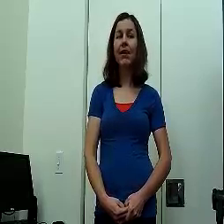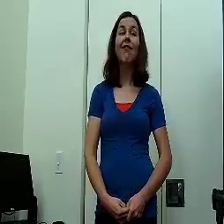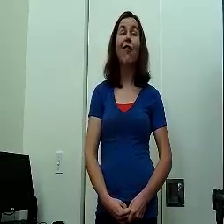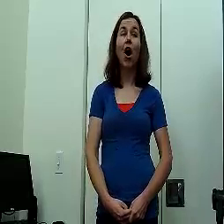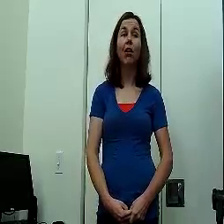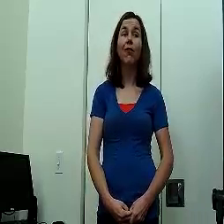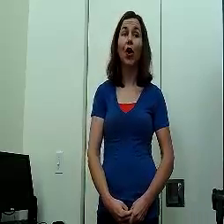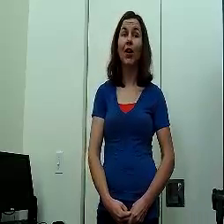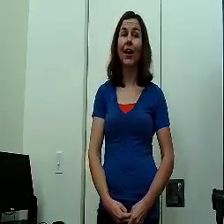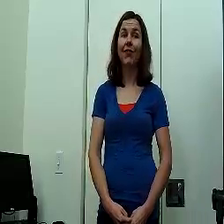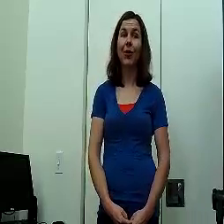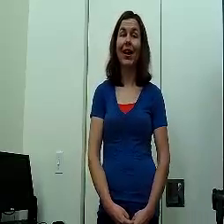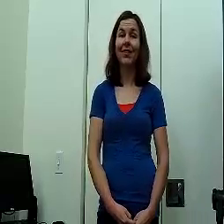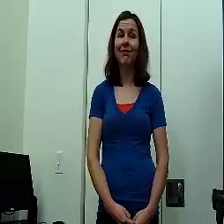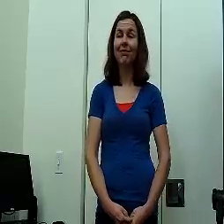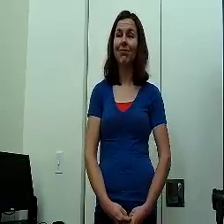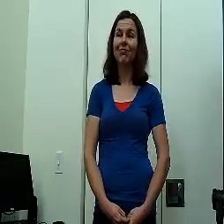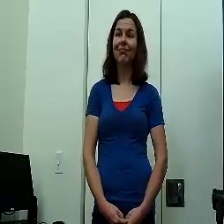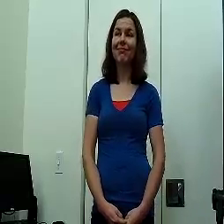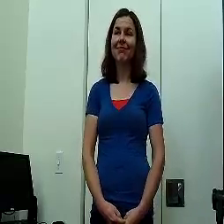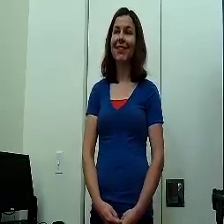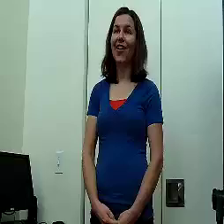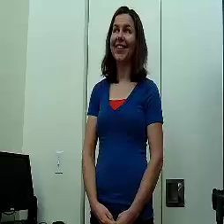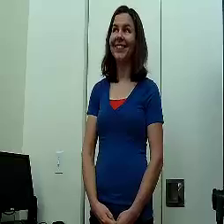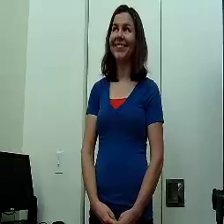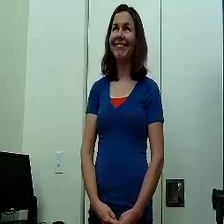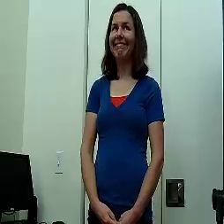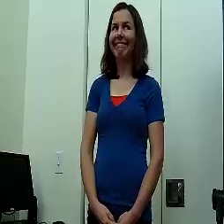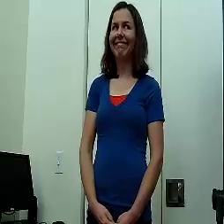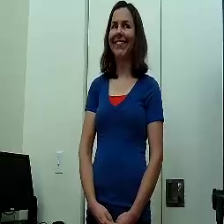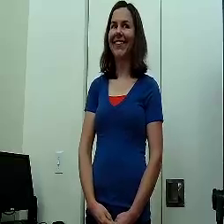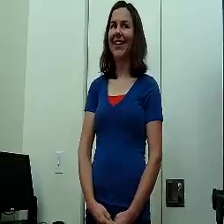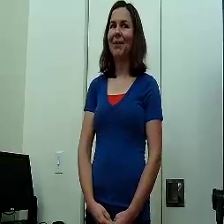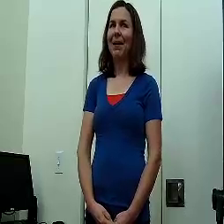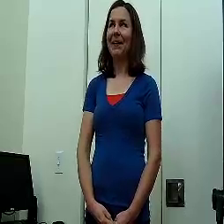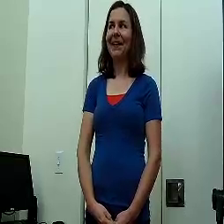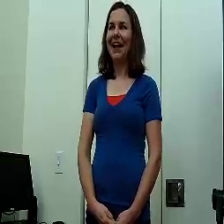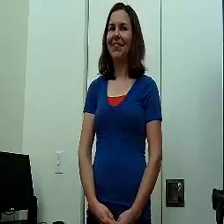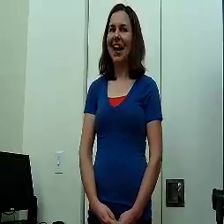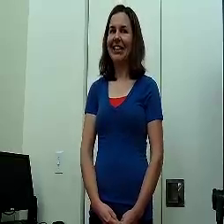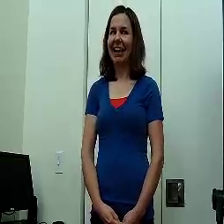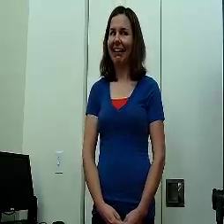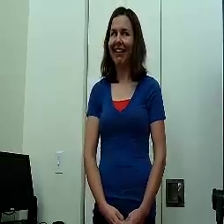Not fall, full. Oh. F-U-L. Oh. Sorry. Apparently I have an